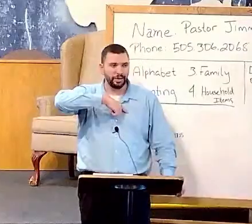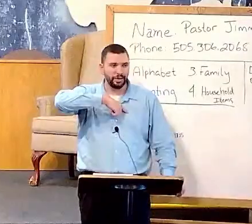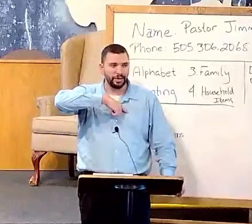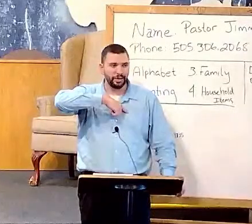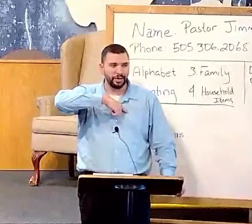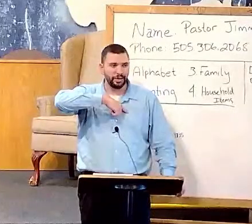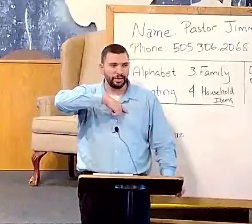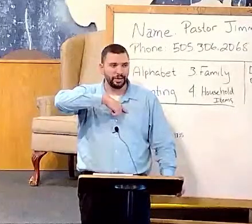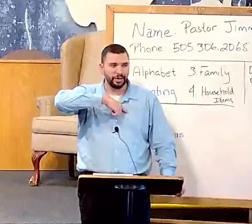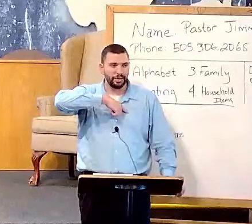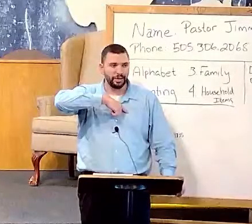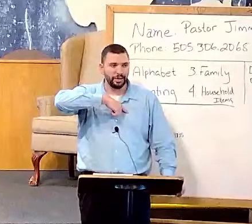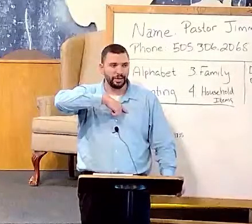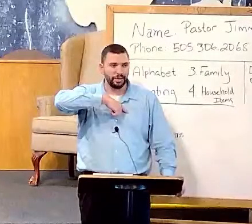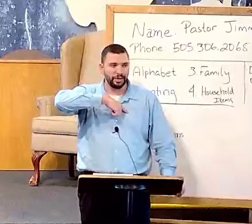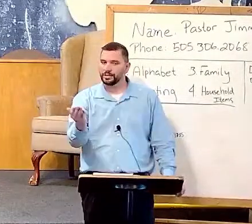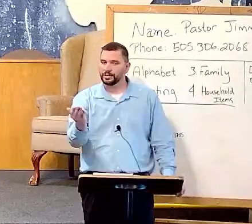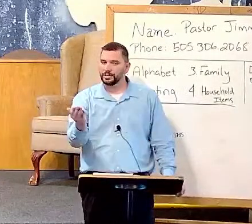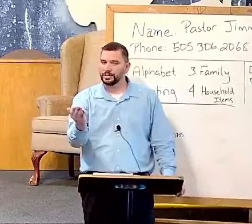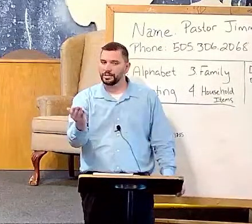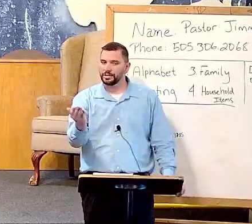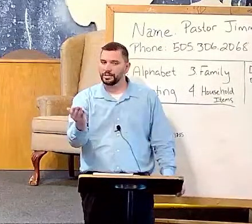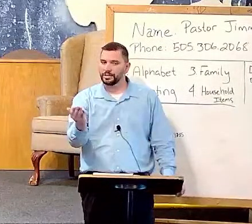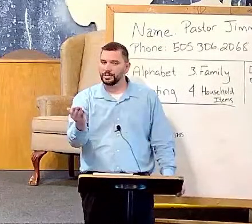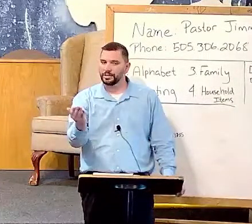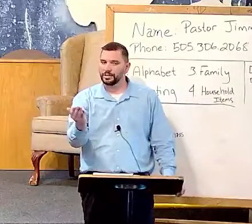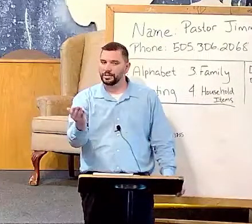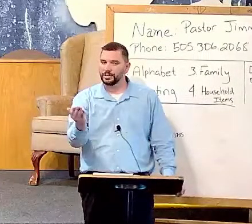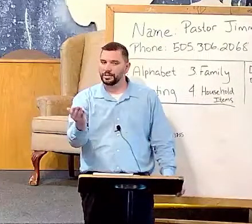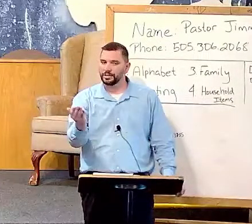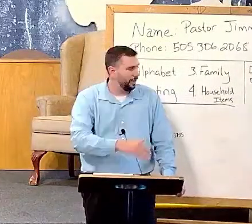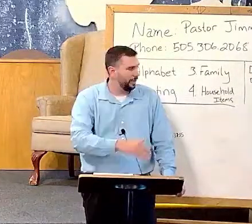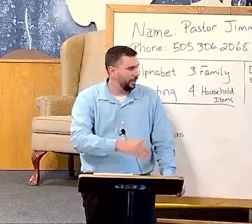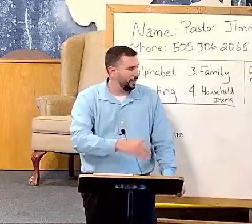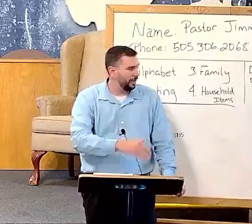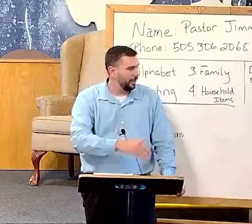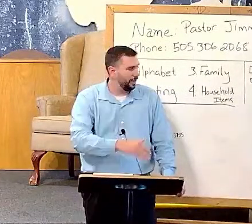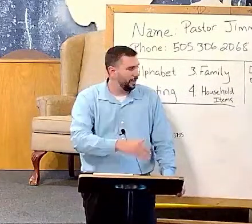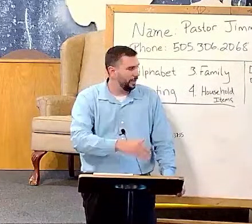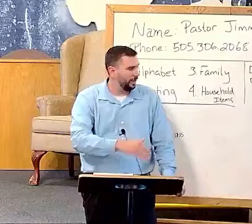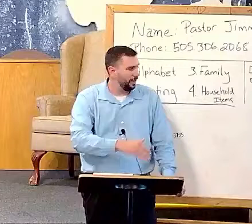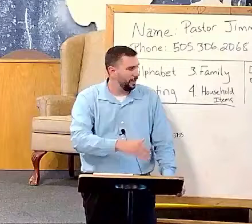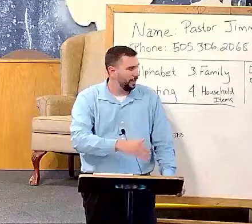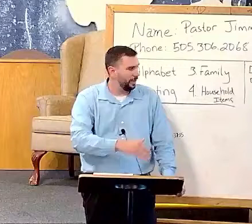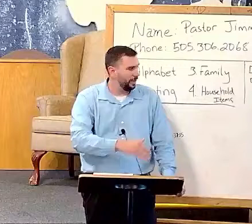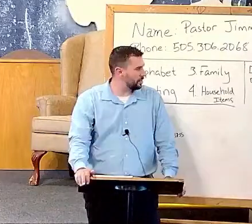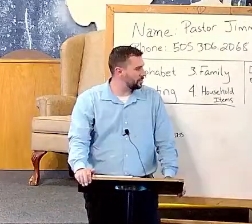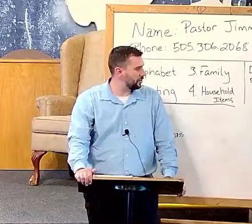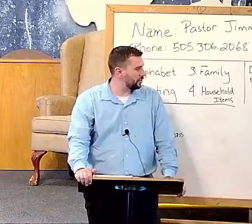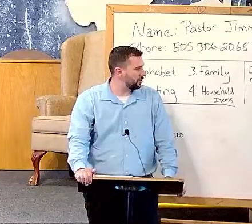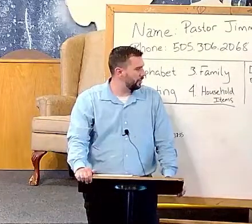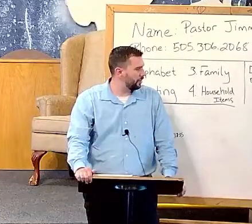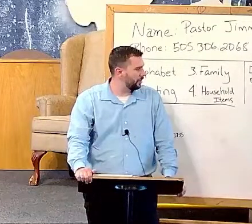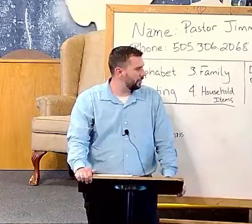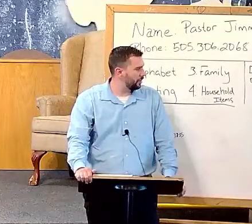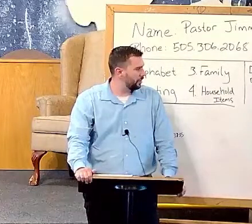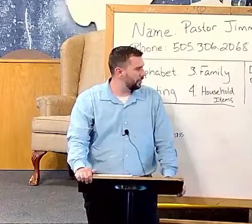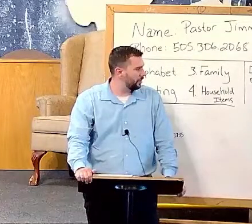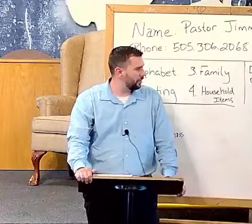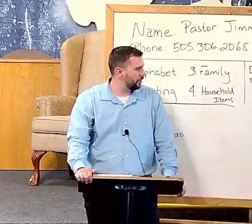everybody, or our, because you're including the whole group. And so those are those signs there. Any questions on those real